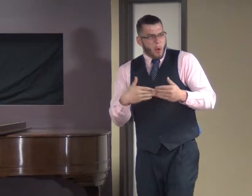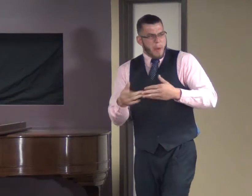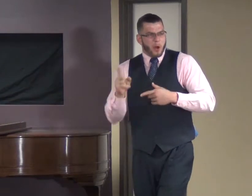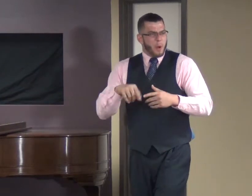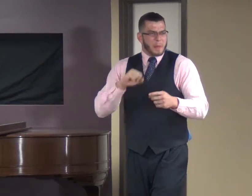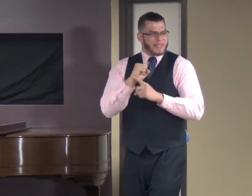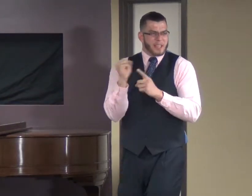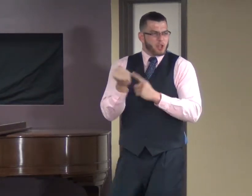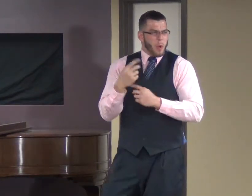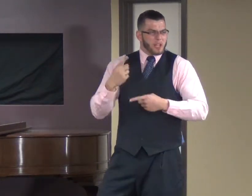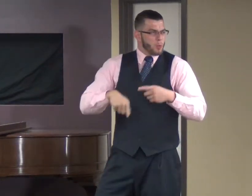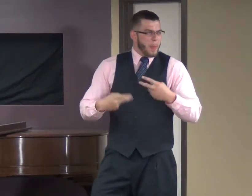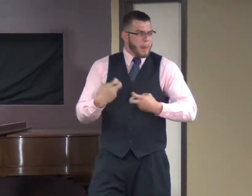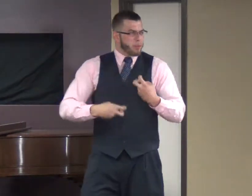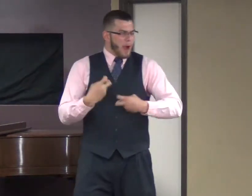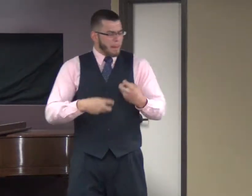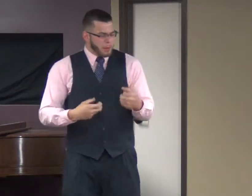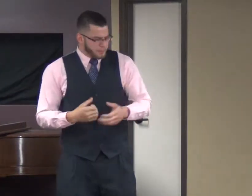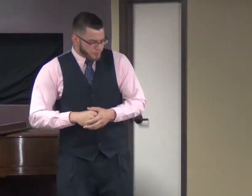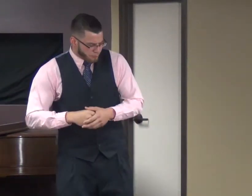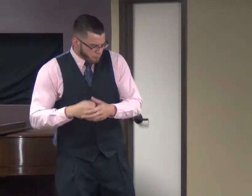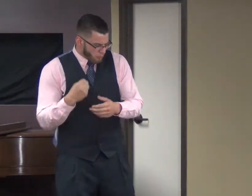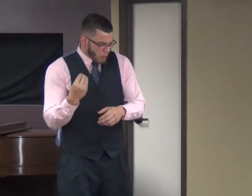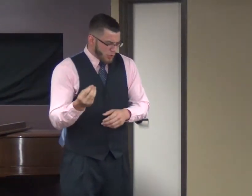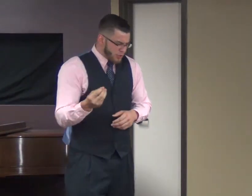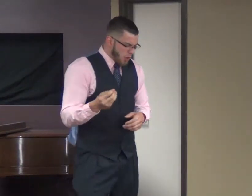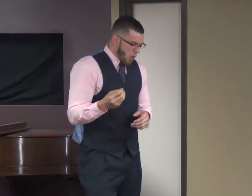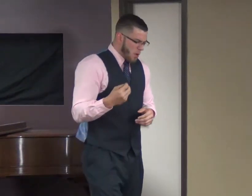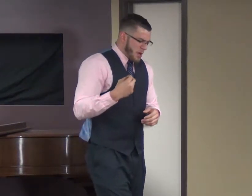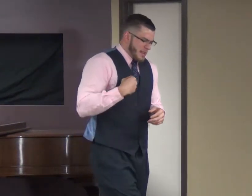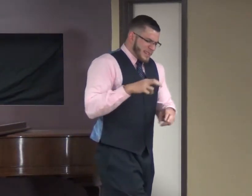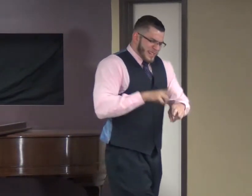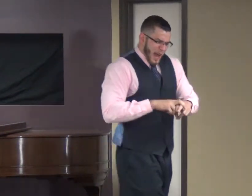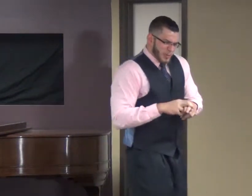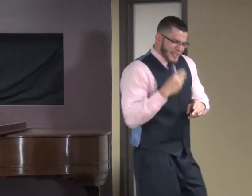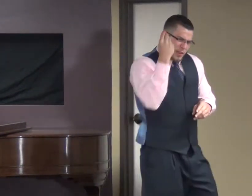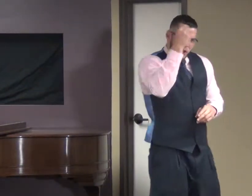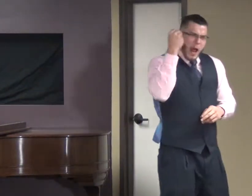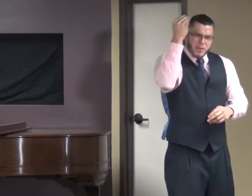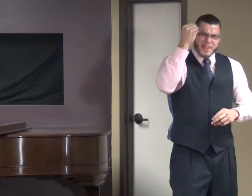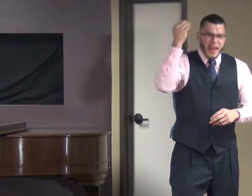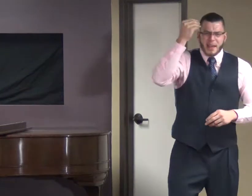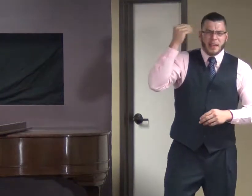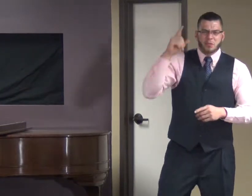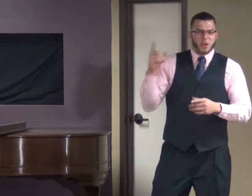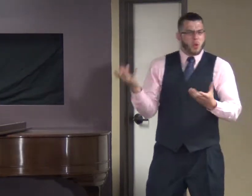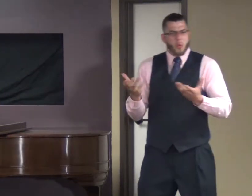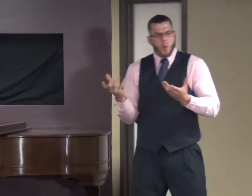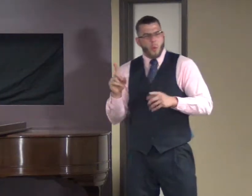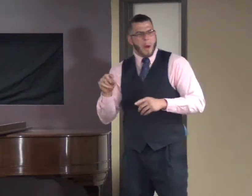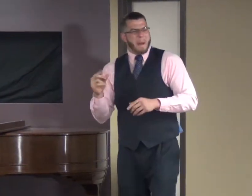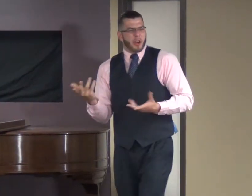matter what the situation, what the problem. So I was sitting and I was thinking, what am I gonna